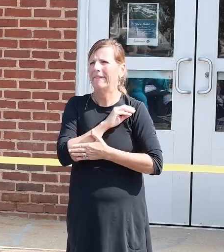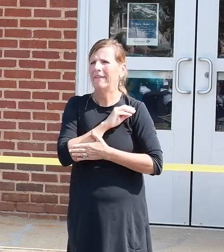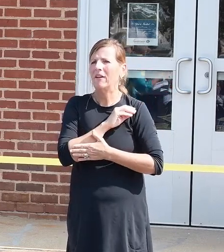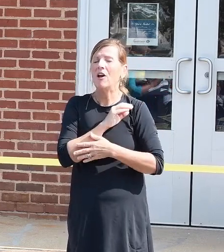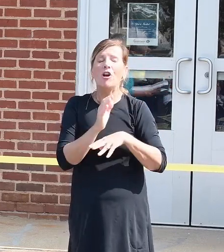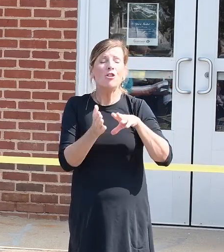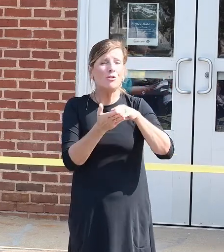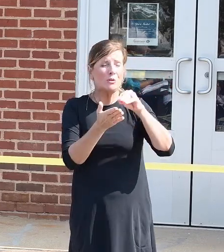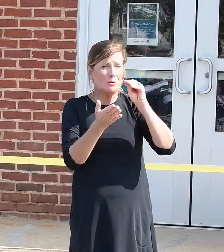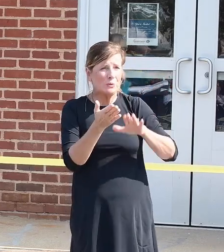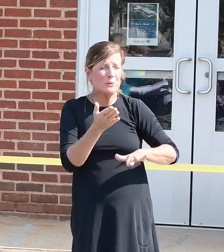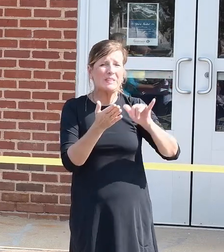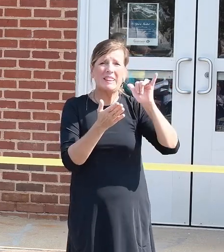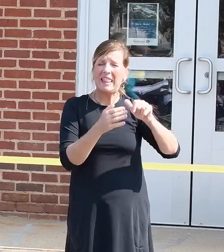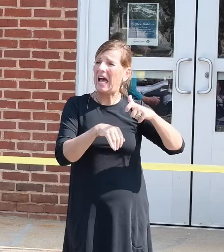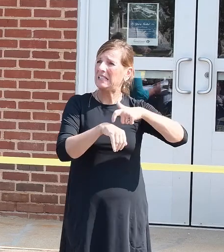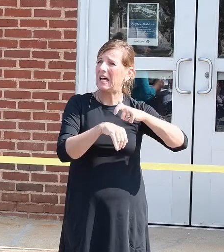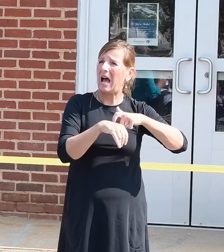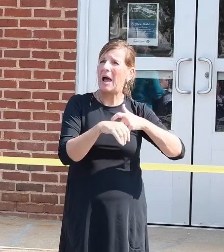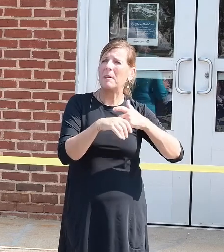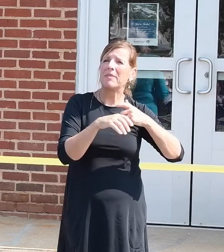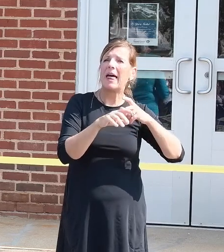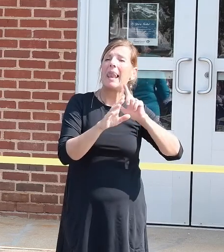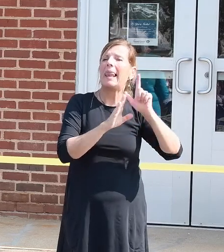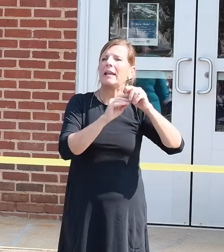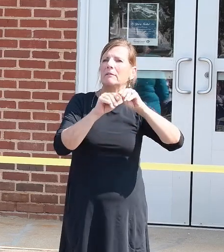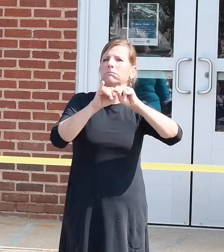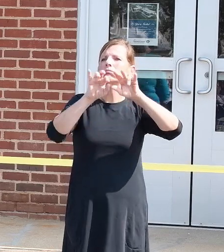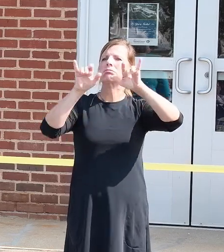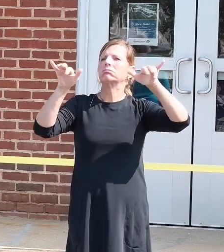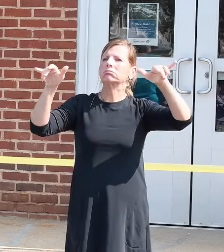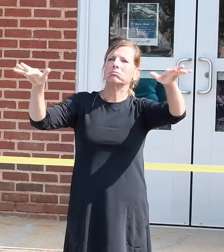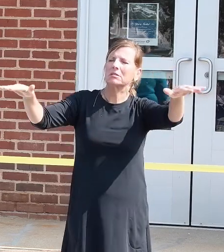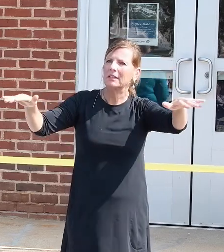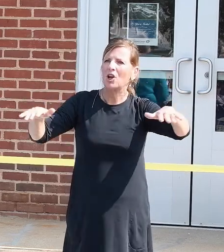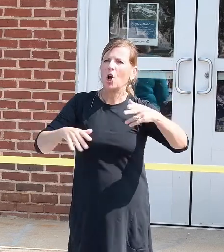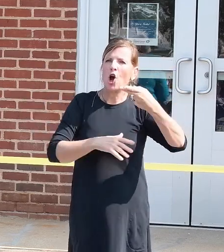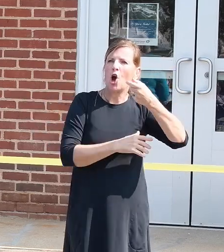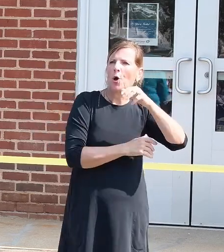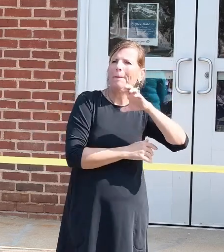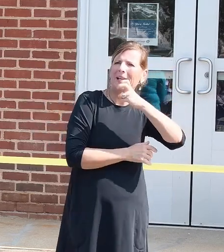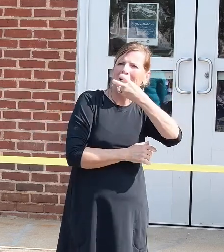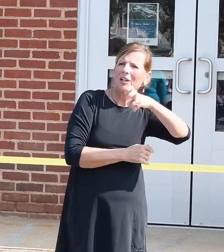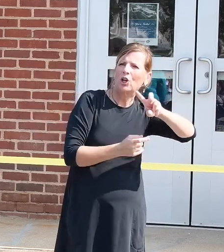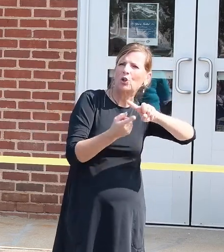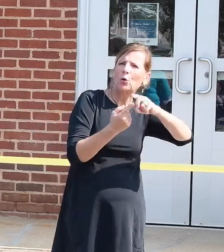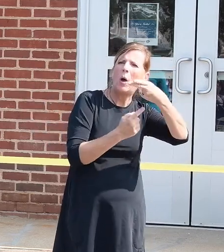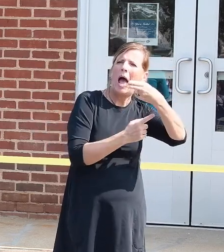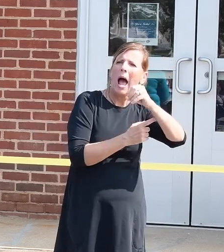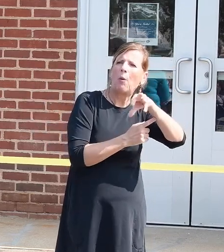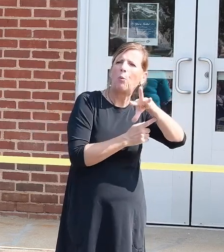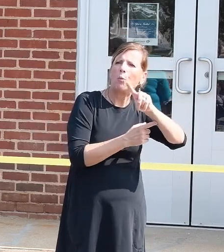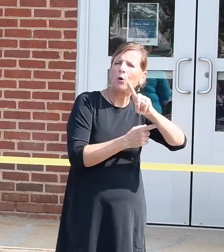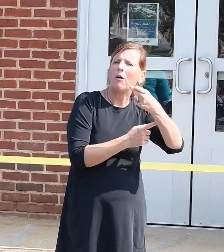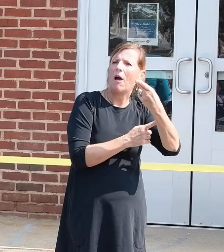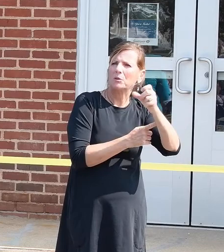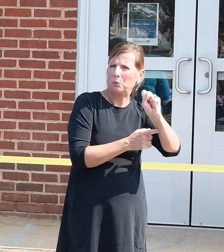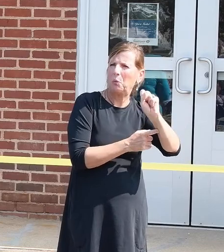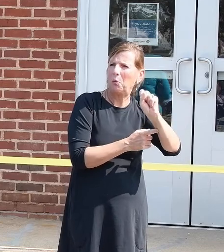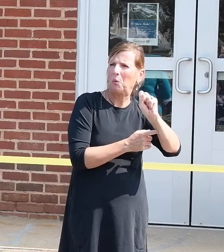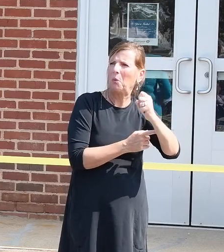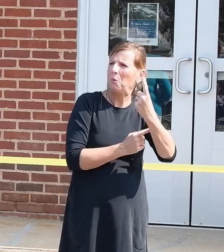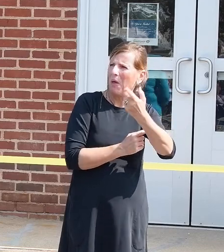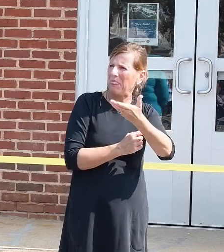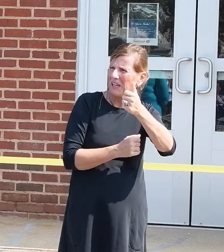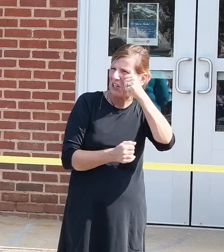were then integrated into the neighboring schools, and Herman went to Howard High School, that one of the things that he